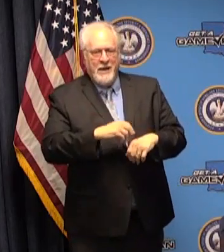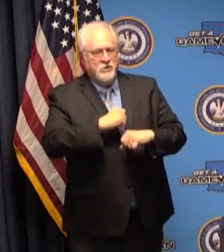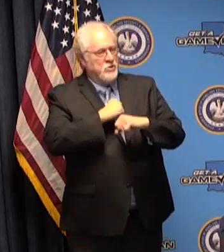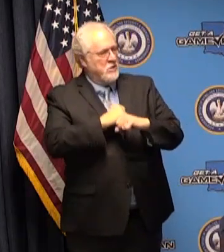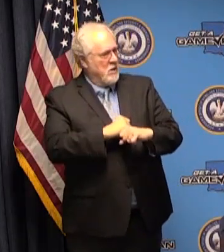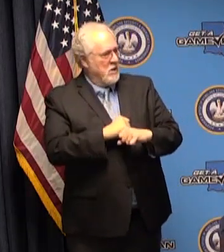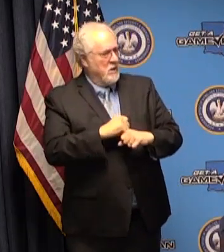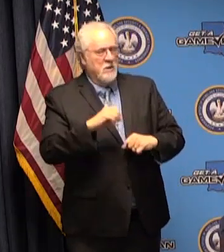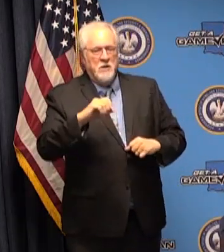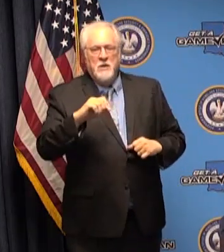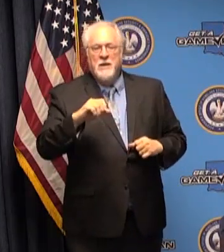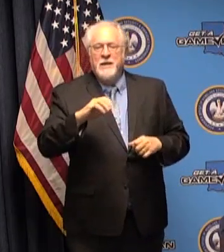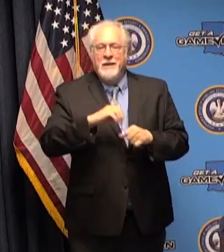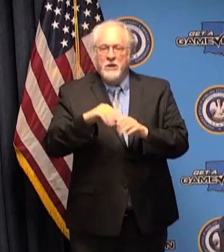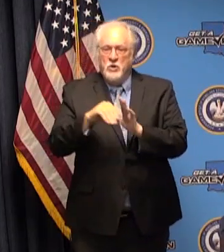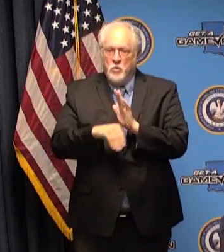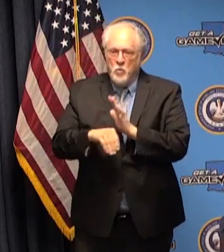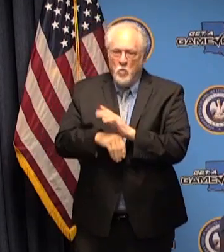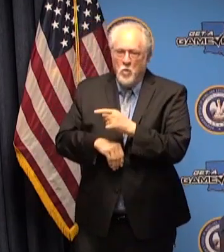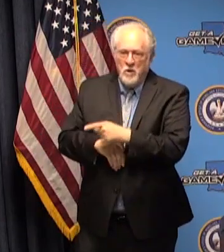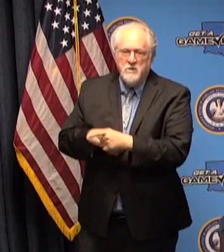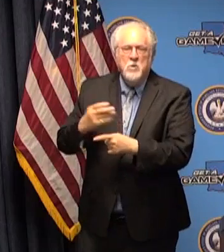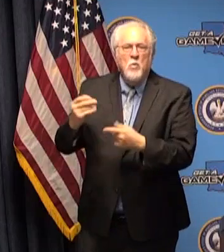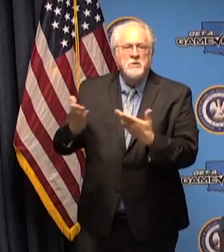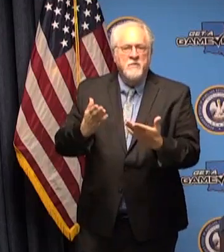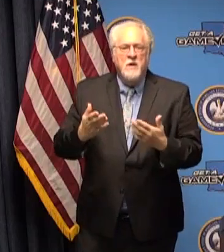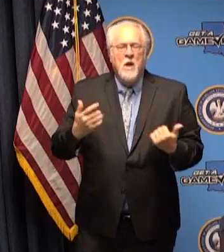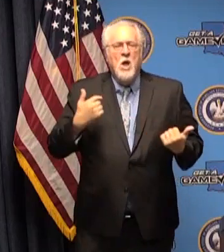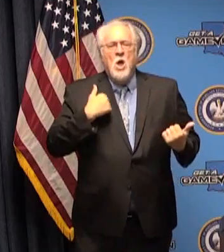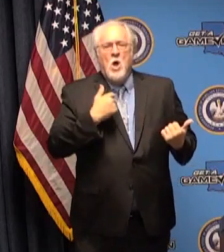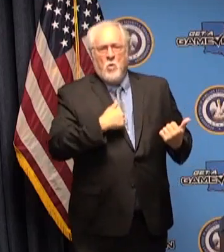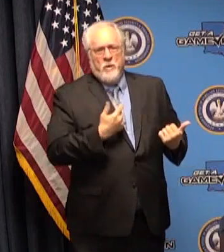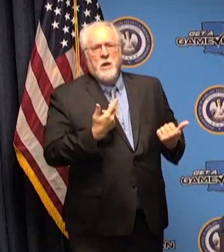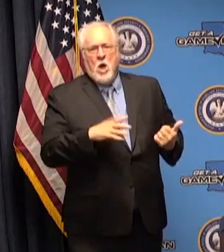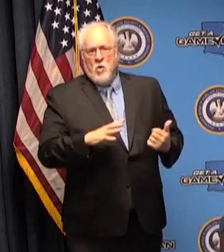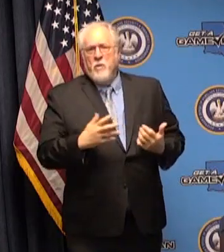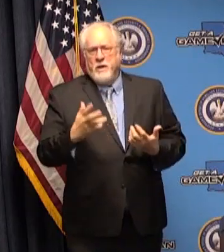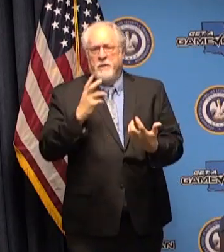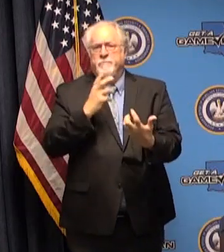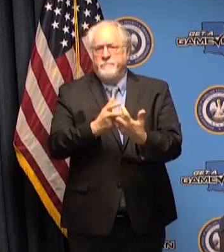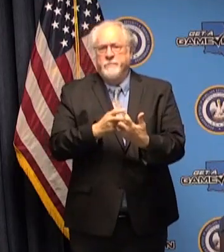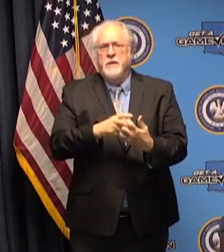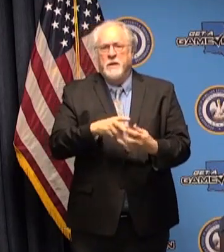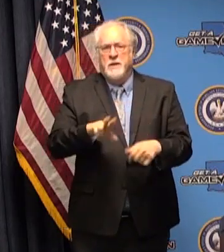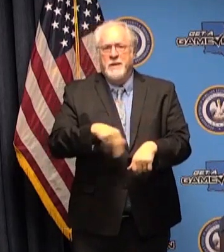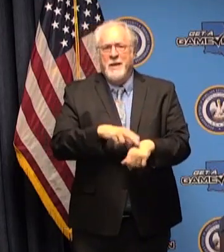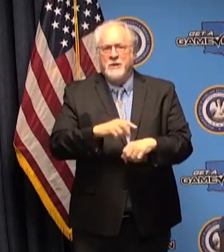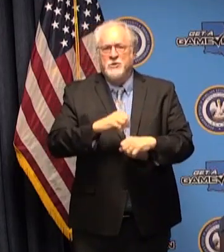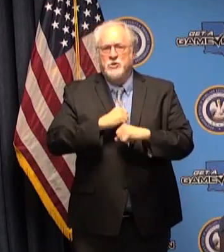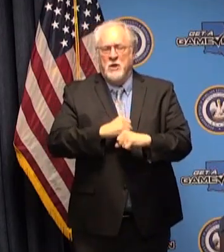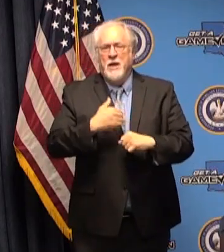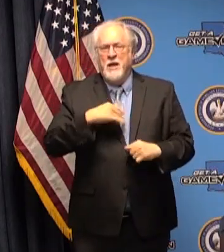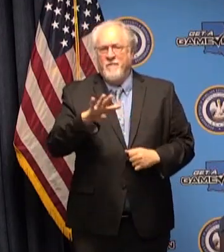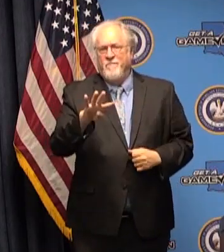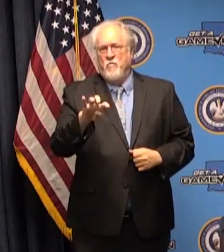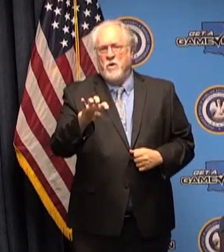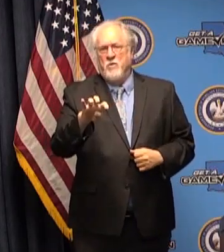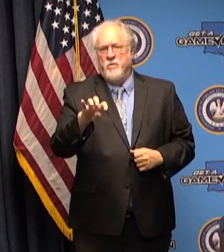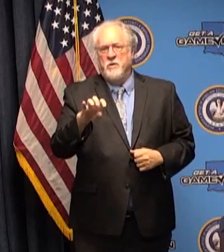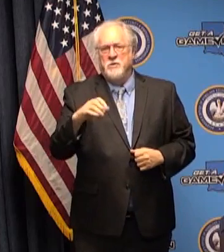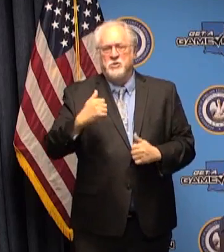Guard, particularly in New Orleans, and if so, what services are they prepared Well, to we're already engaged in the National Guard. We have right at